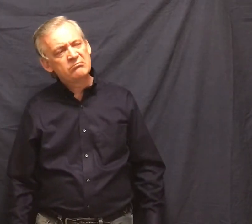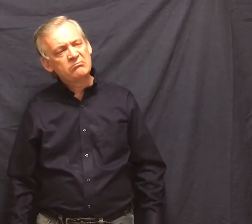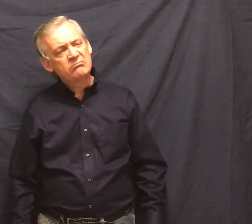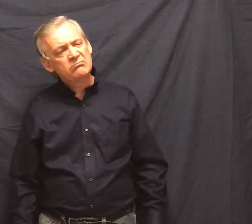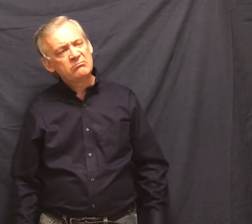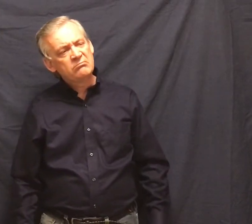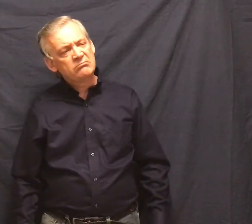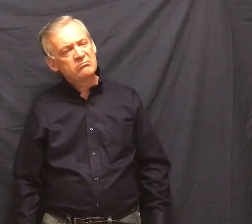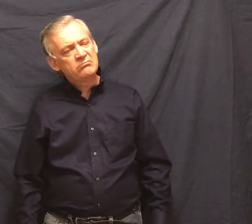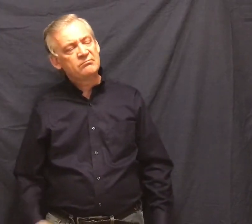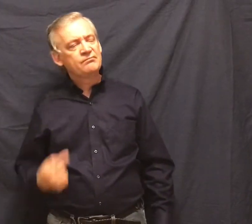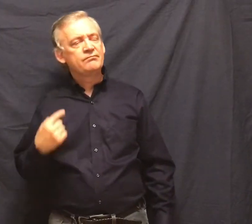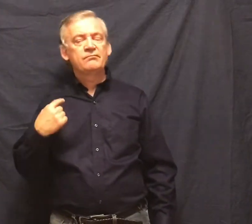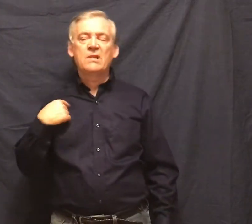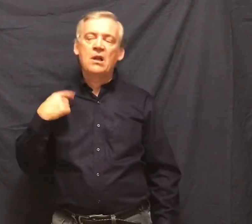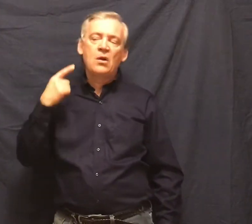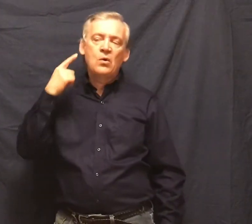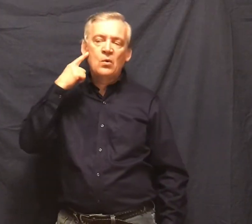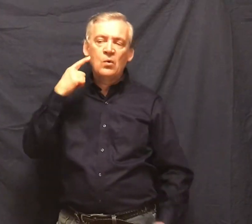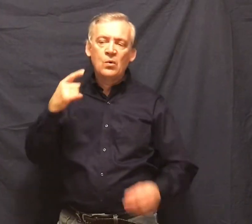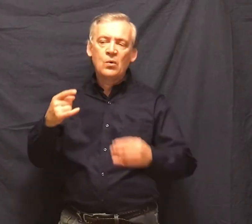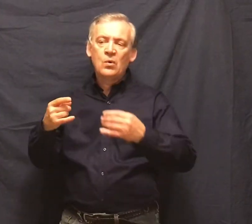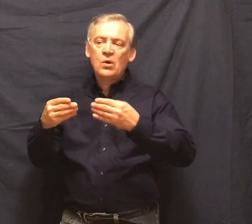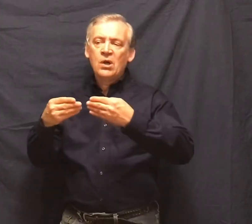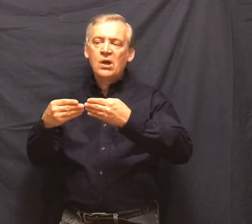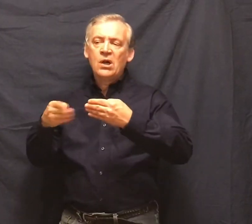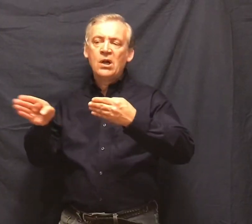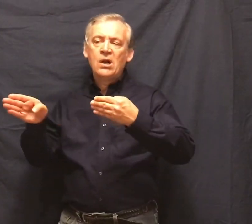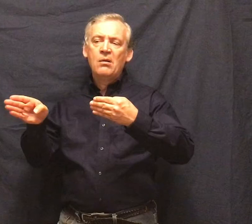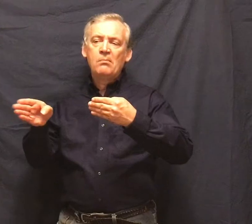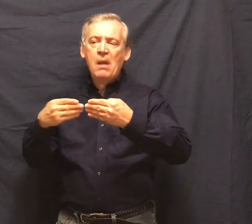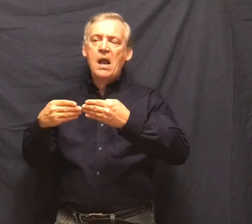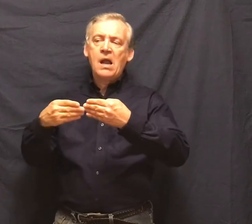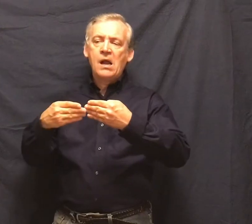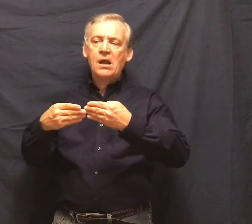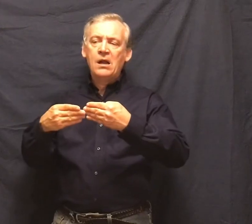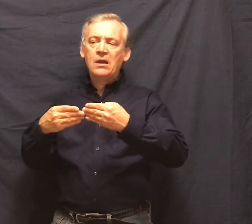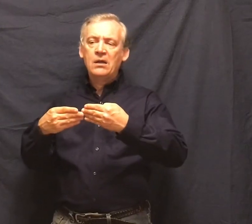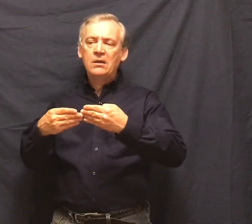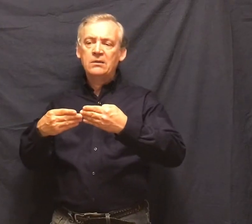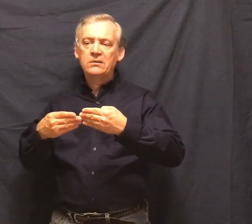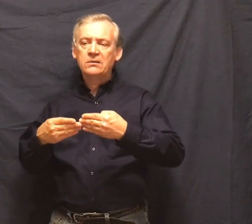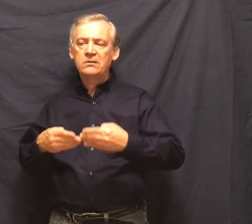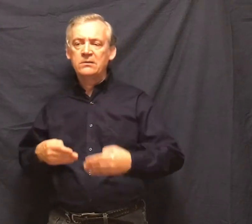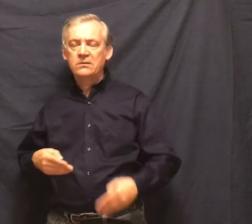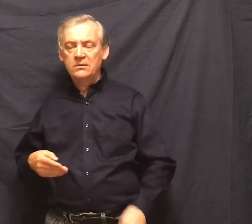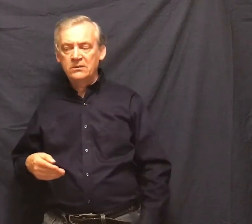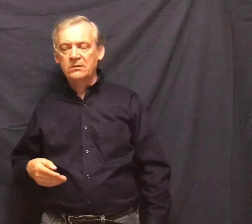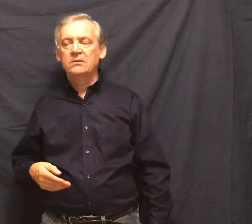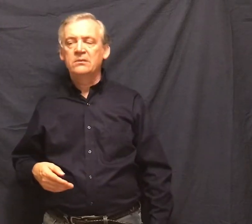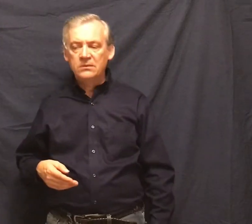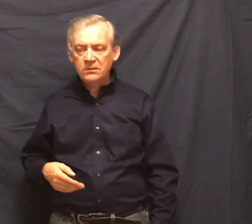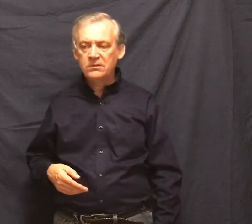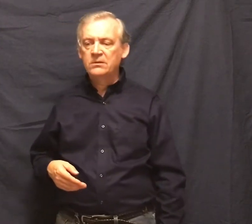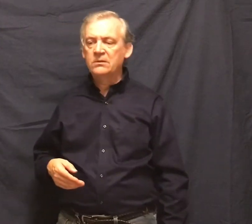The gate banged, Candy said, and he went on. Good grief, Curly's wife can move quiet. I guess she had a lot of practice,